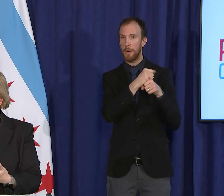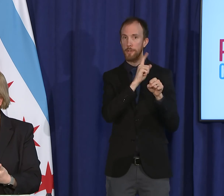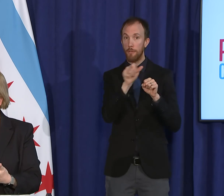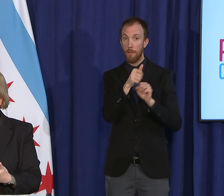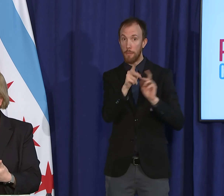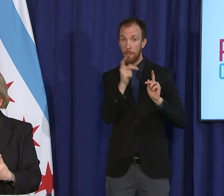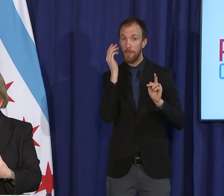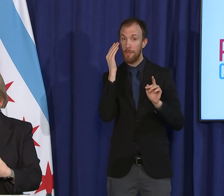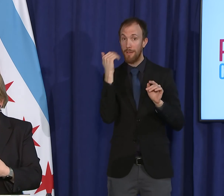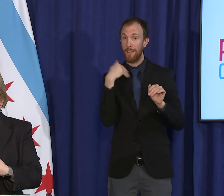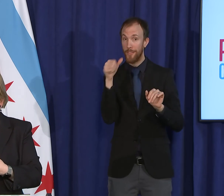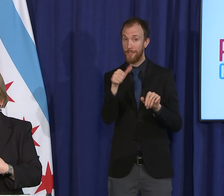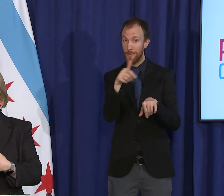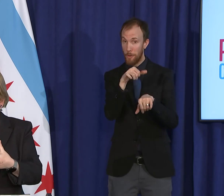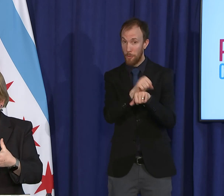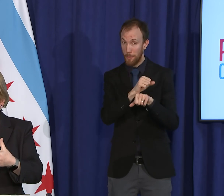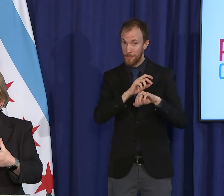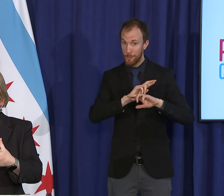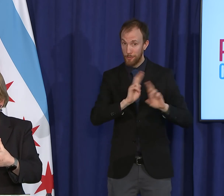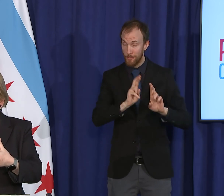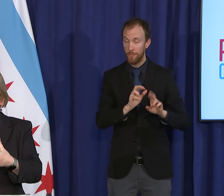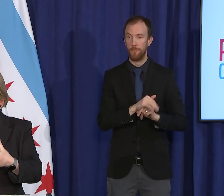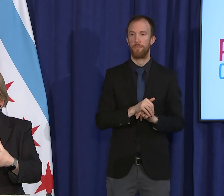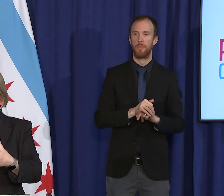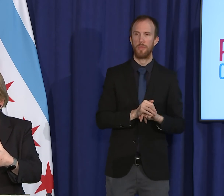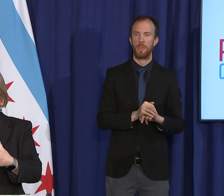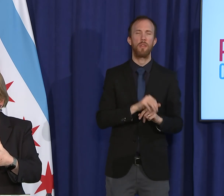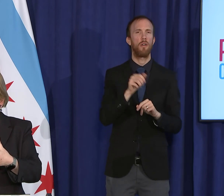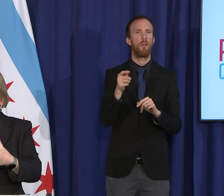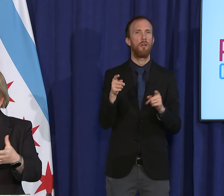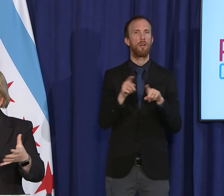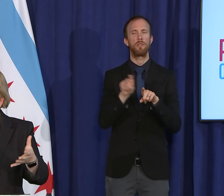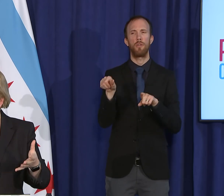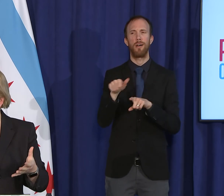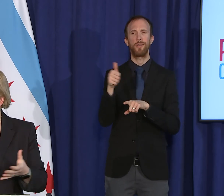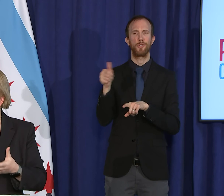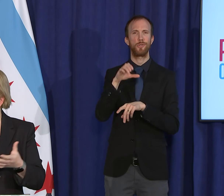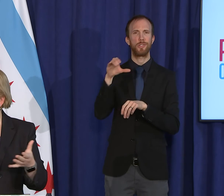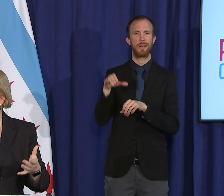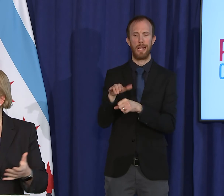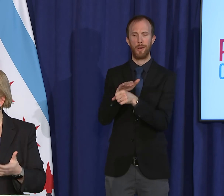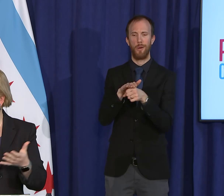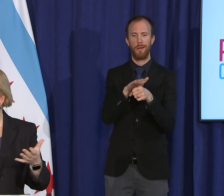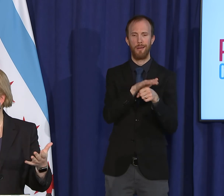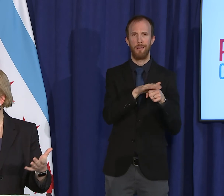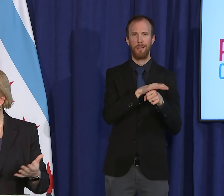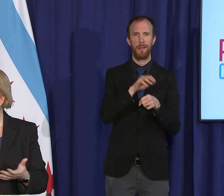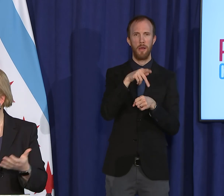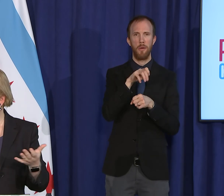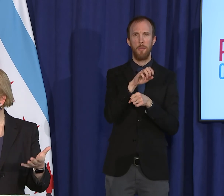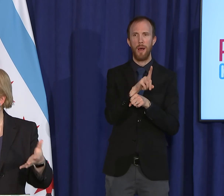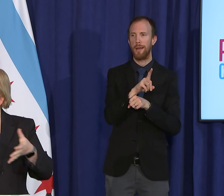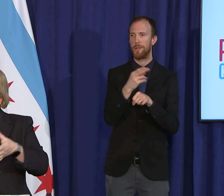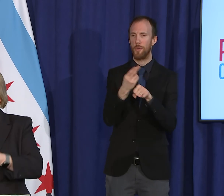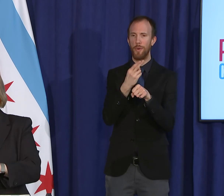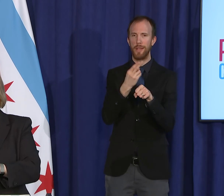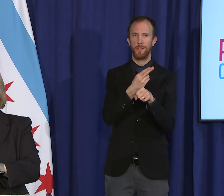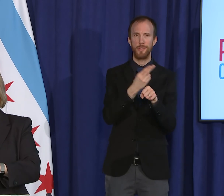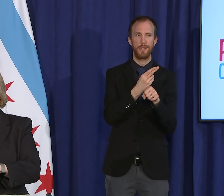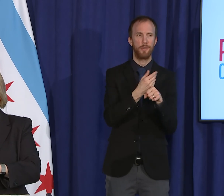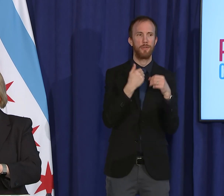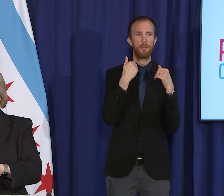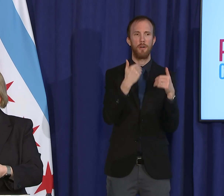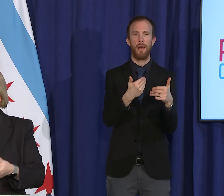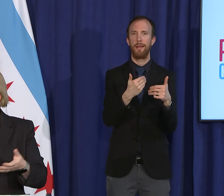city of Chicago pods, we have used the opportunity to vaccinate the workers or the volunteers who are working